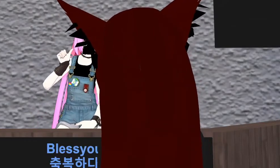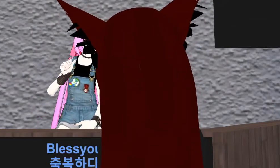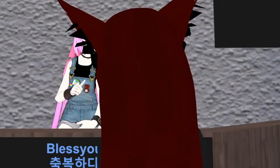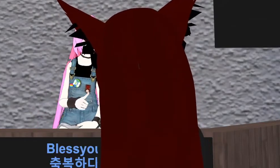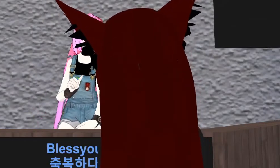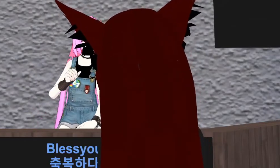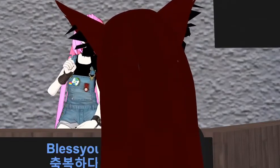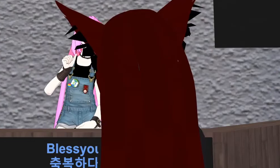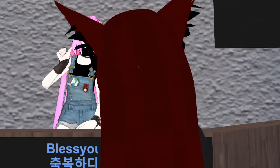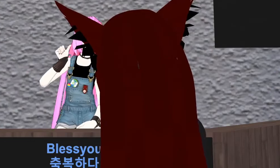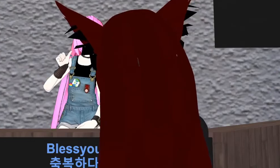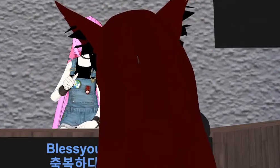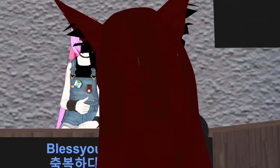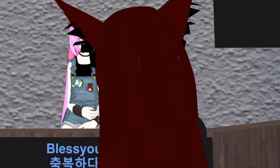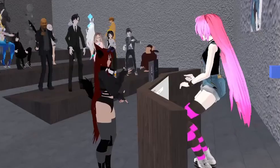Adult. Adult.